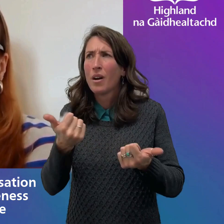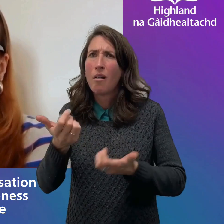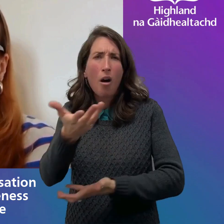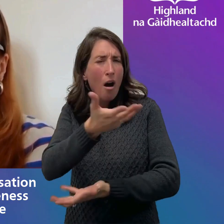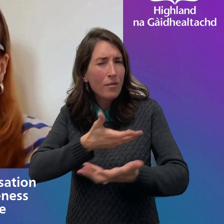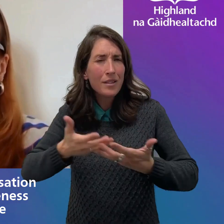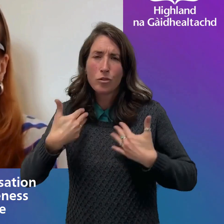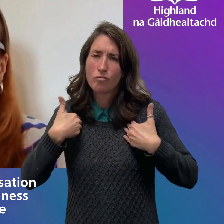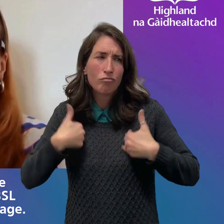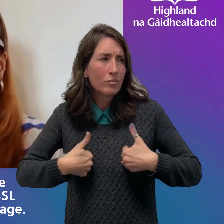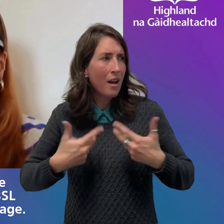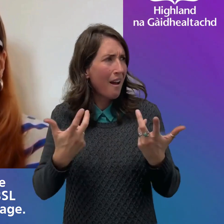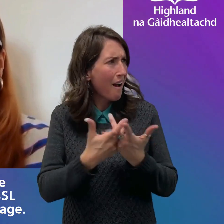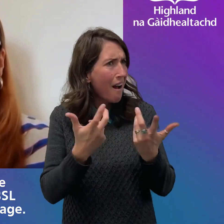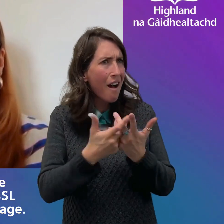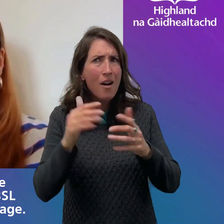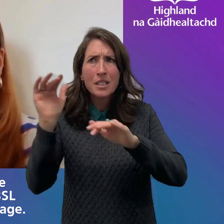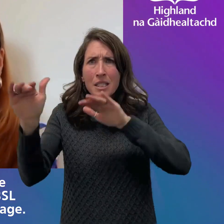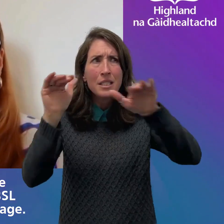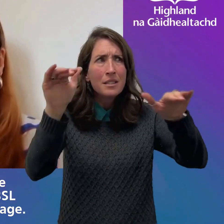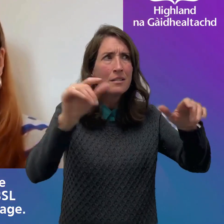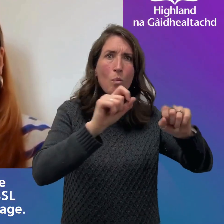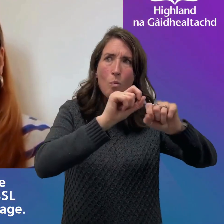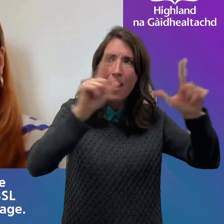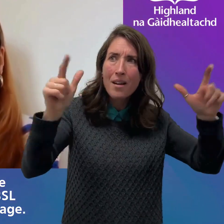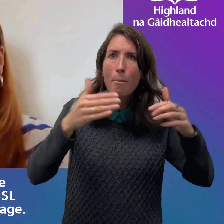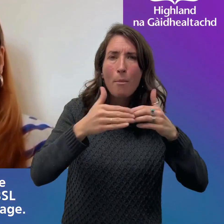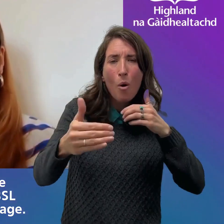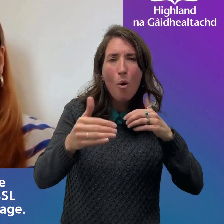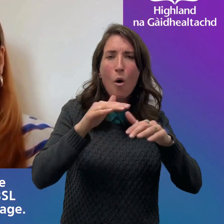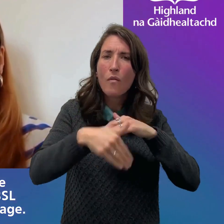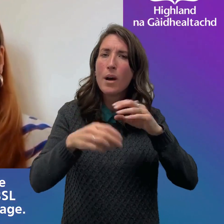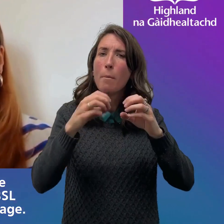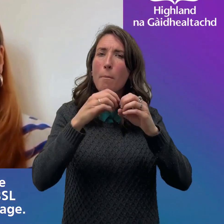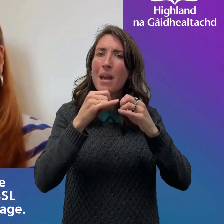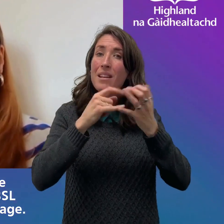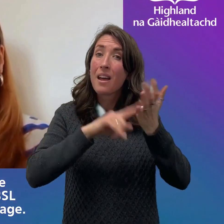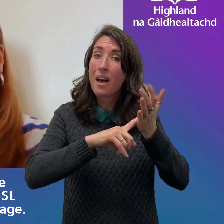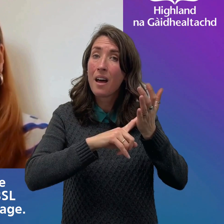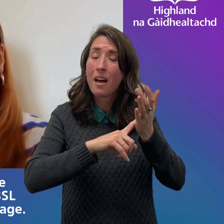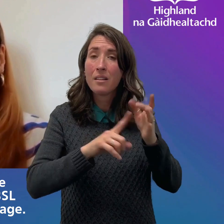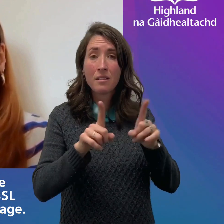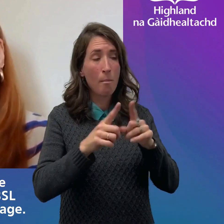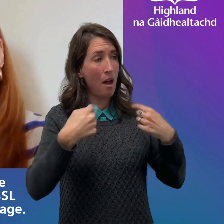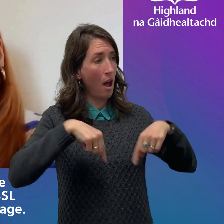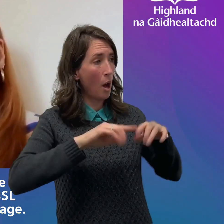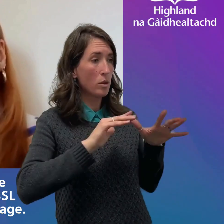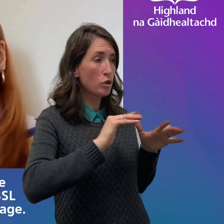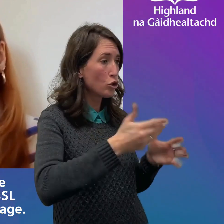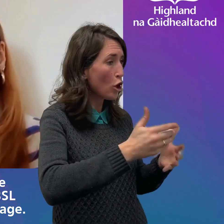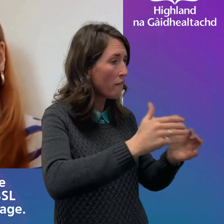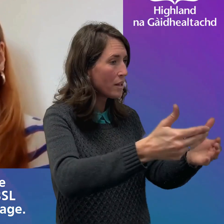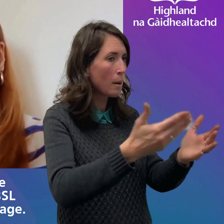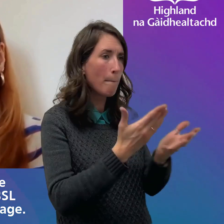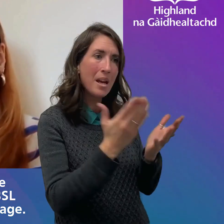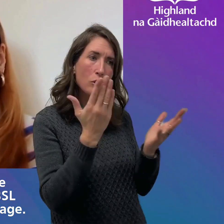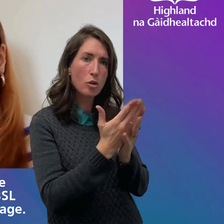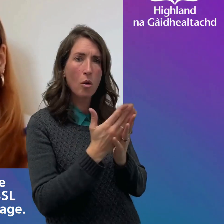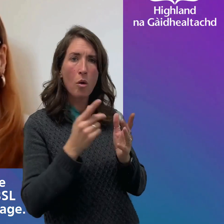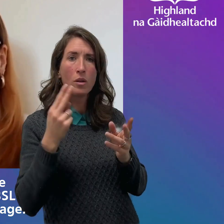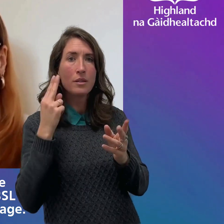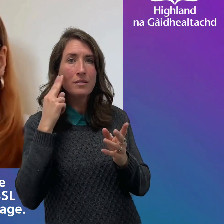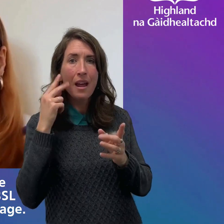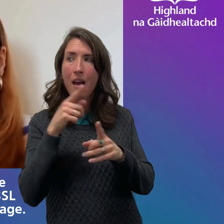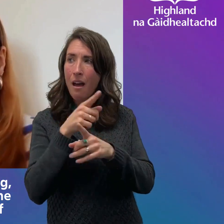about British Sign Language and make our services more accessible to people where BSL is their first or preferred